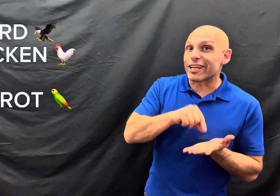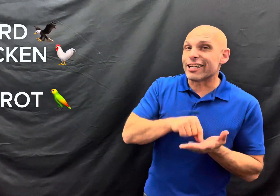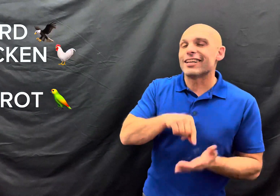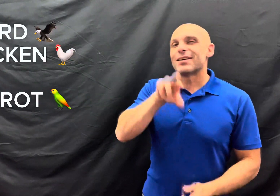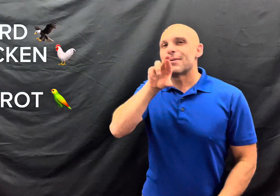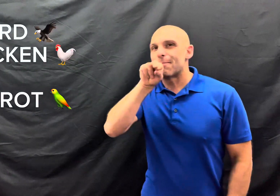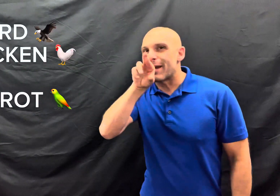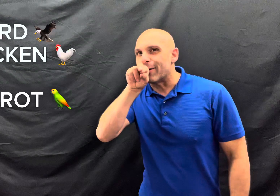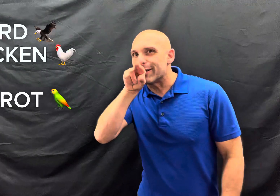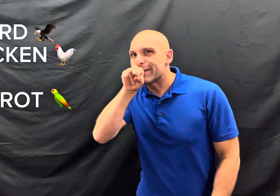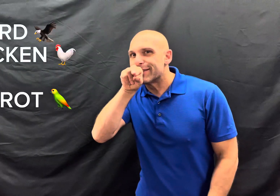chicken, parrot.